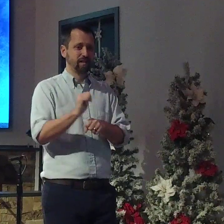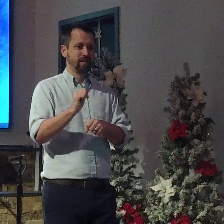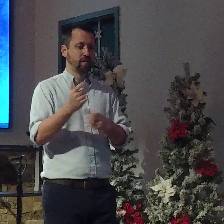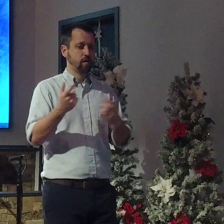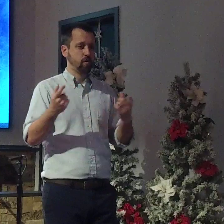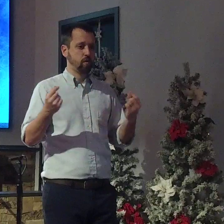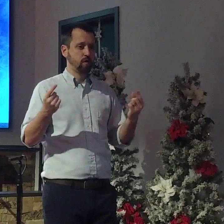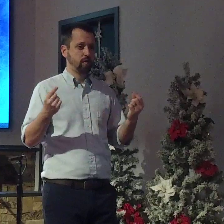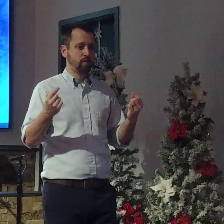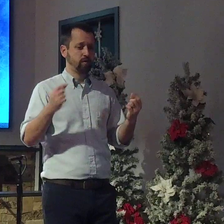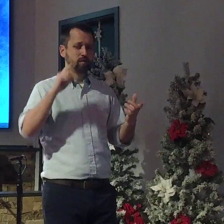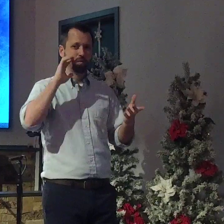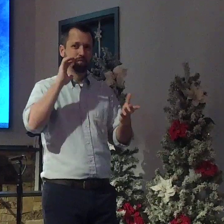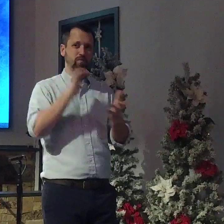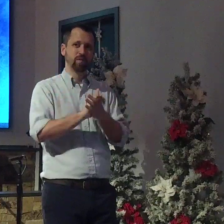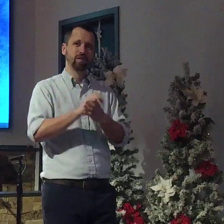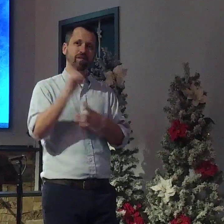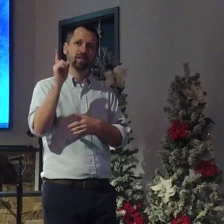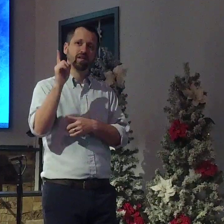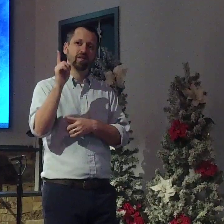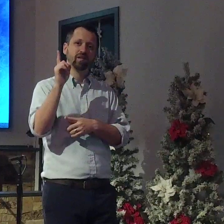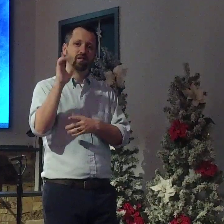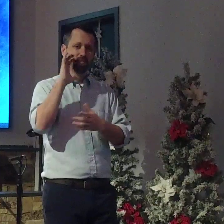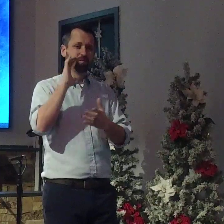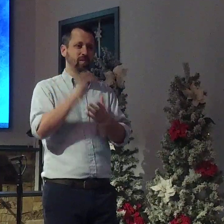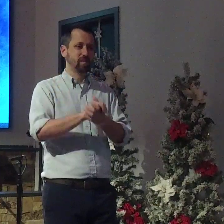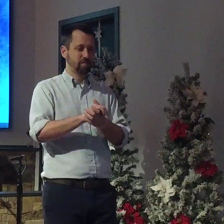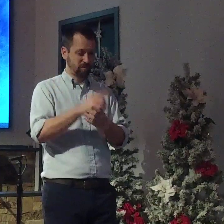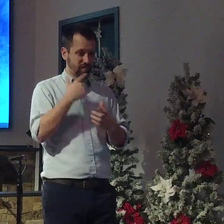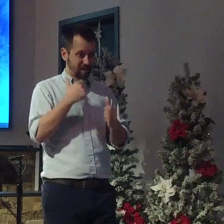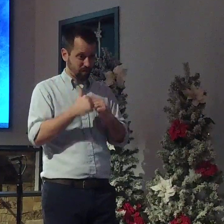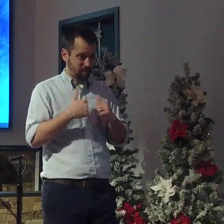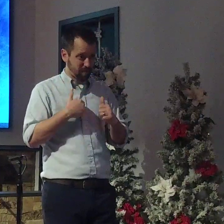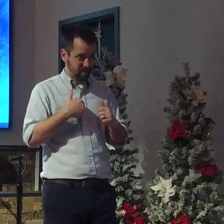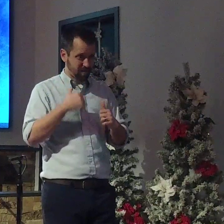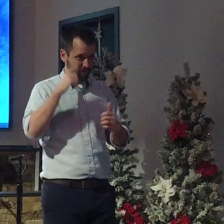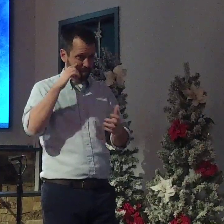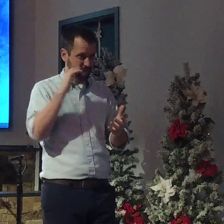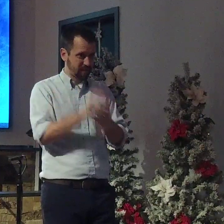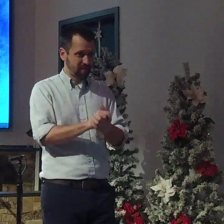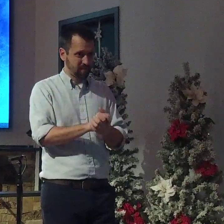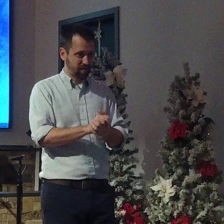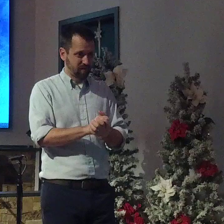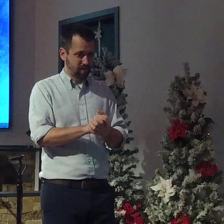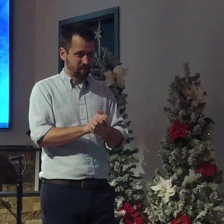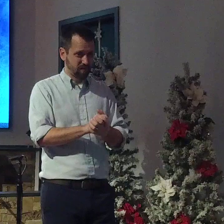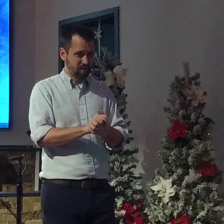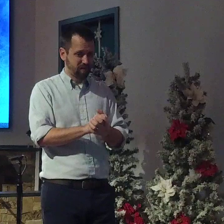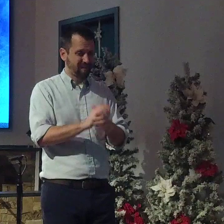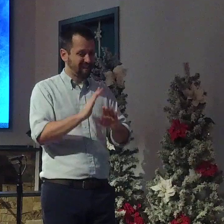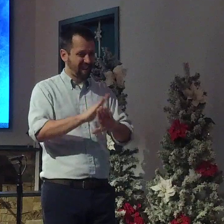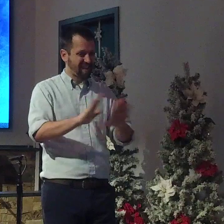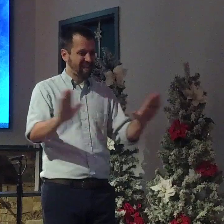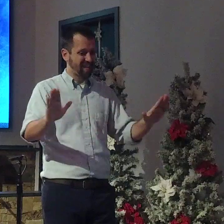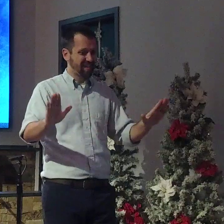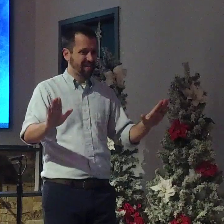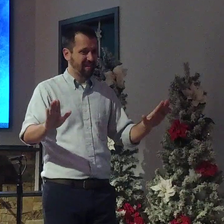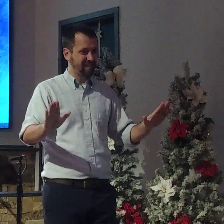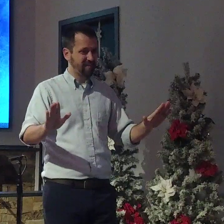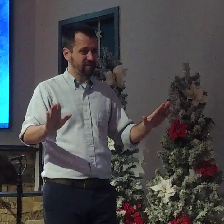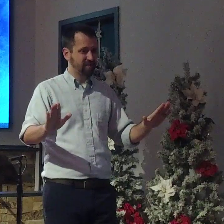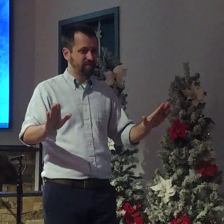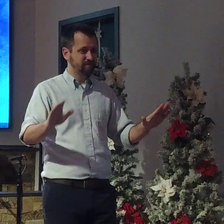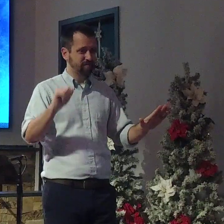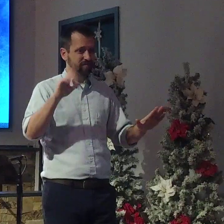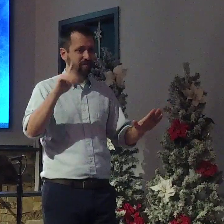Jesus did for you and I, verse 17 says this. He adds, their